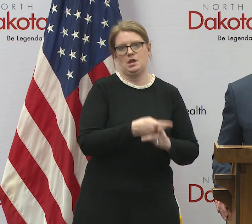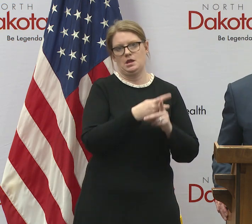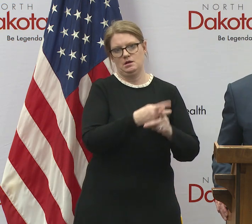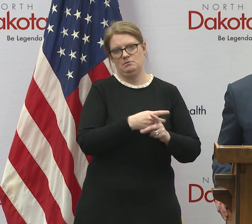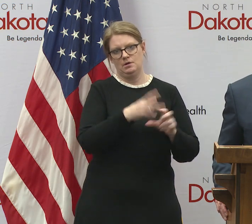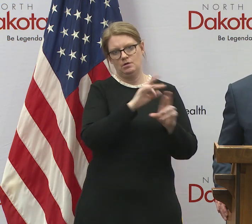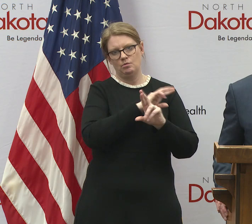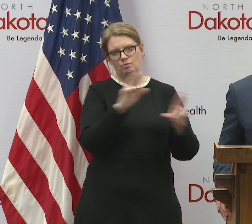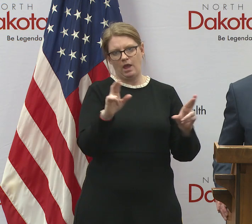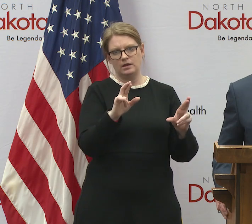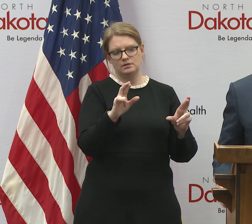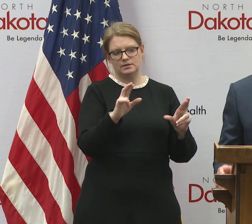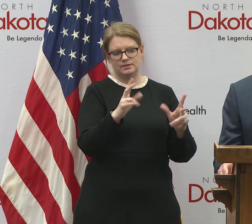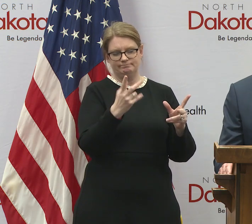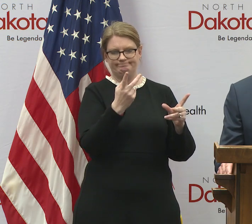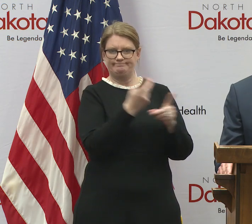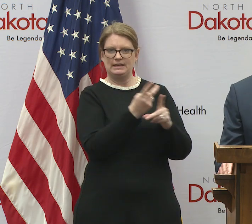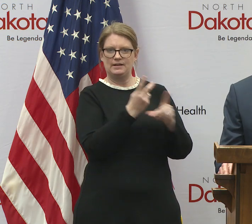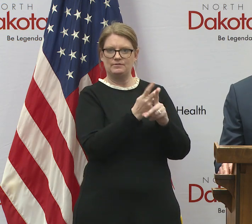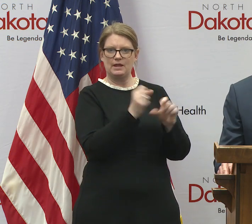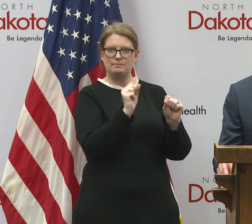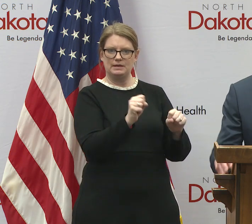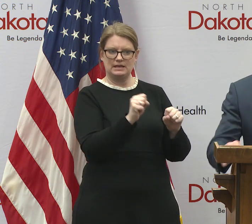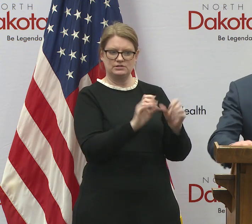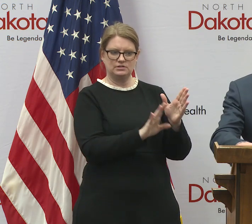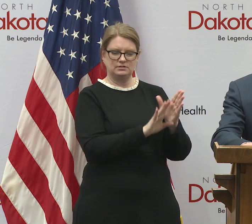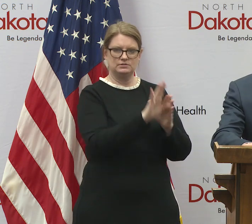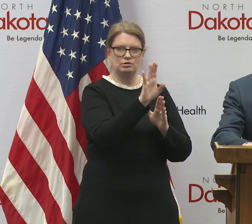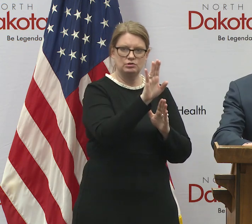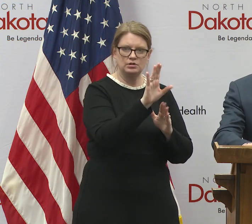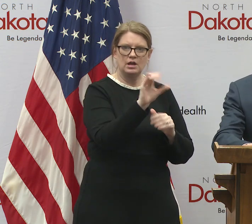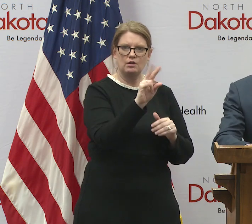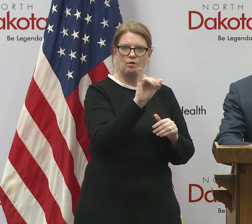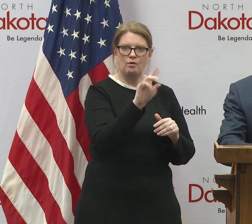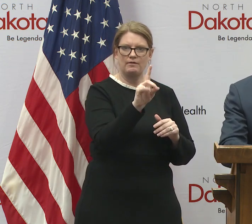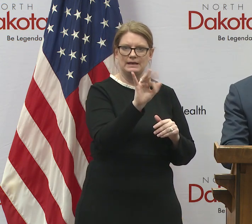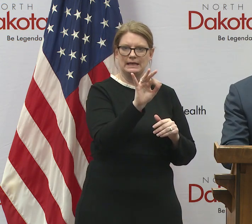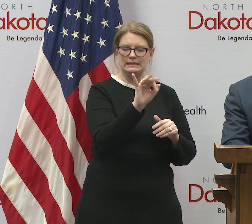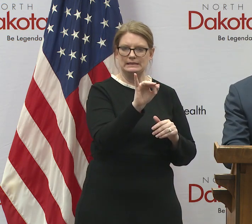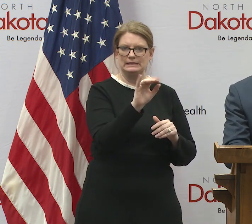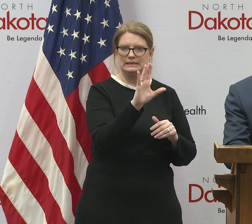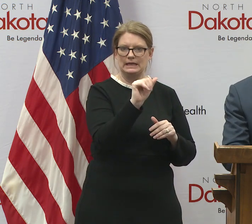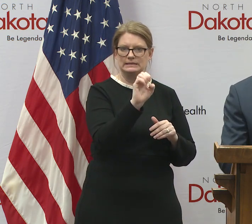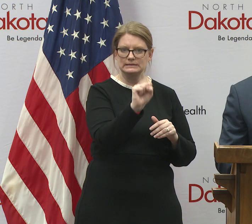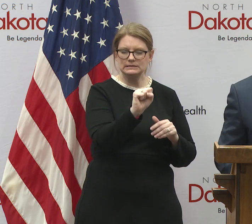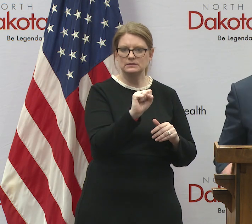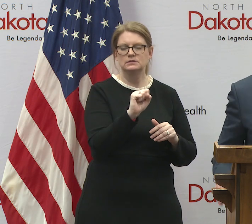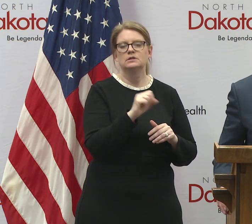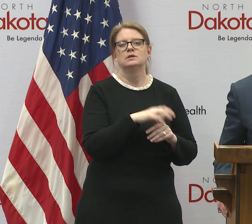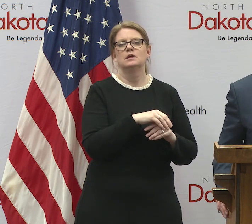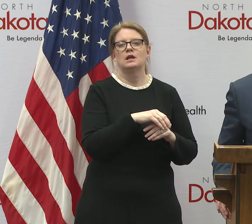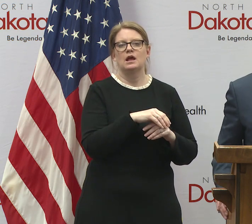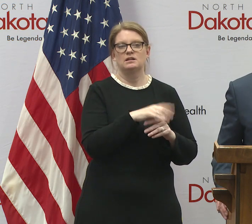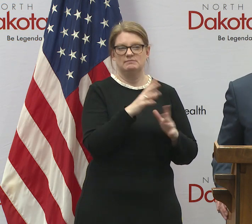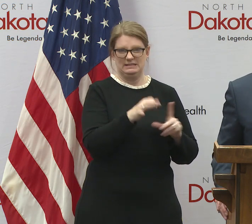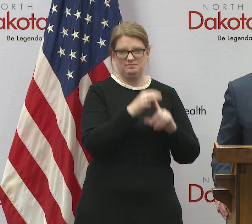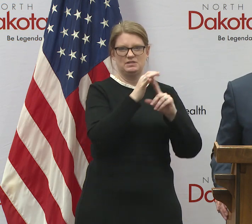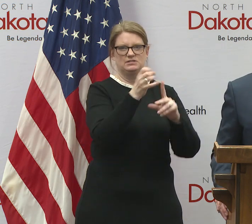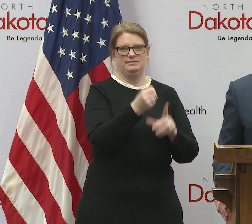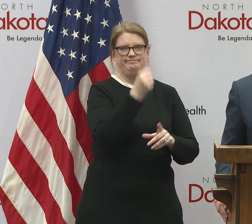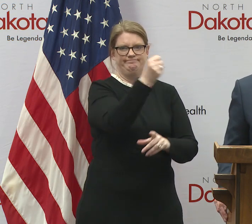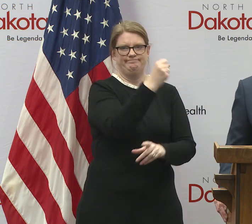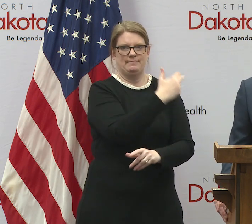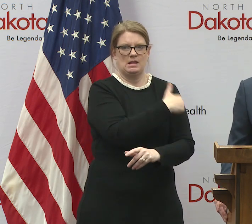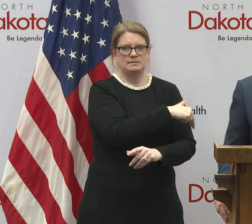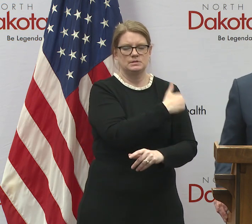with the potential surge in COVID-19 cases, specifically COVID-19 hospitalizations. But we